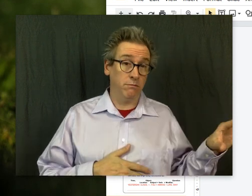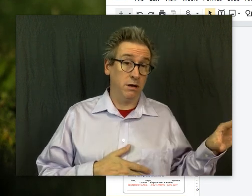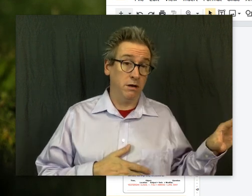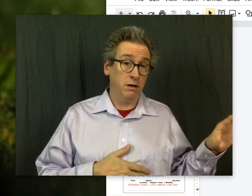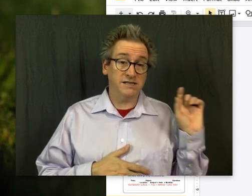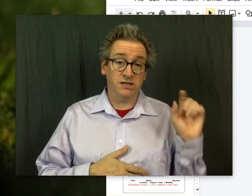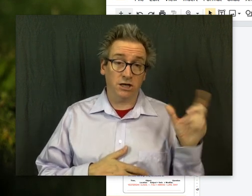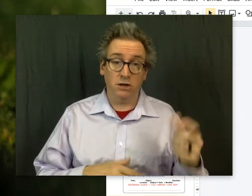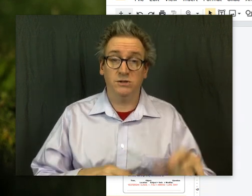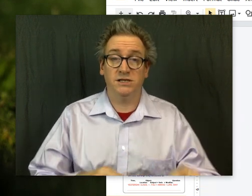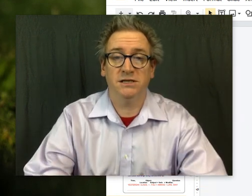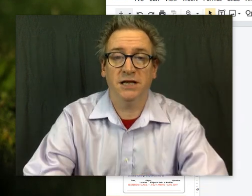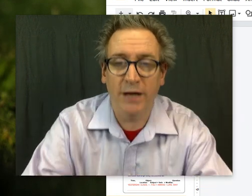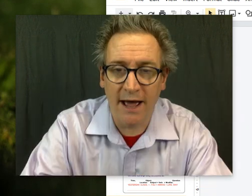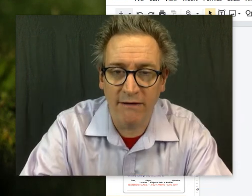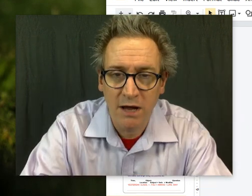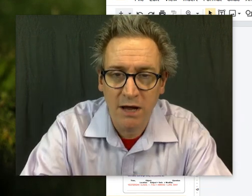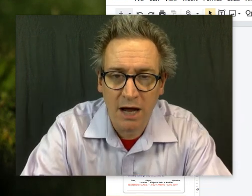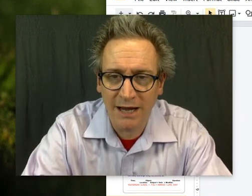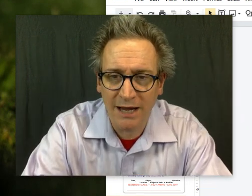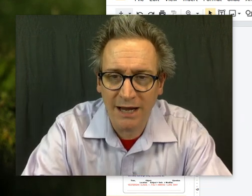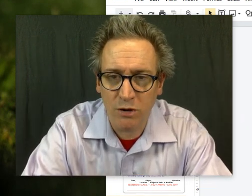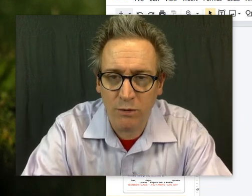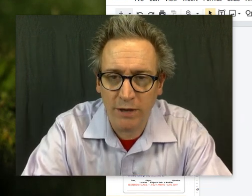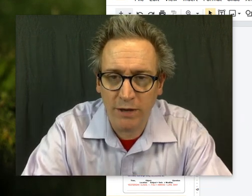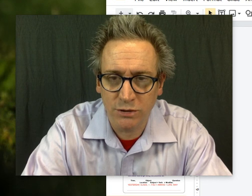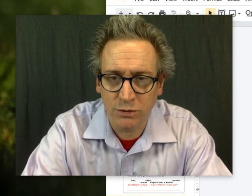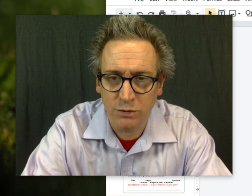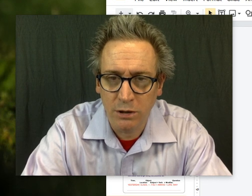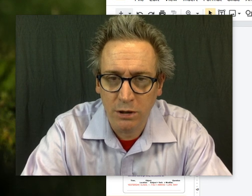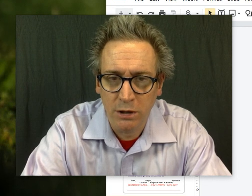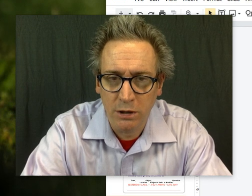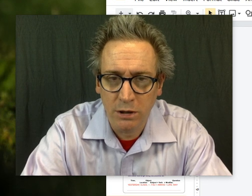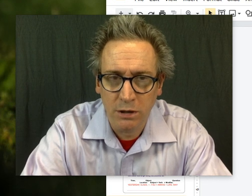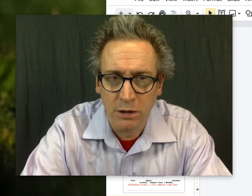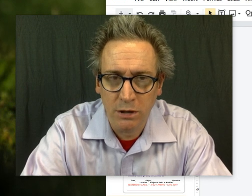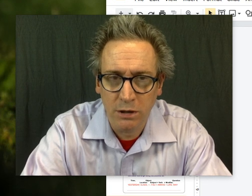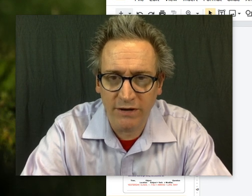form. This is the closest thing we have. I am going to,